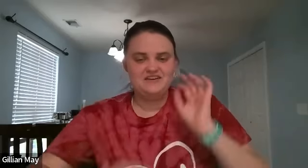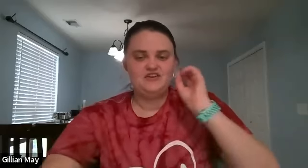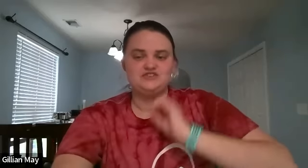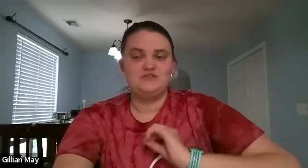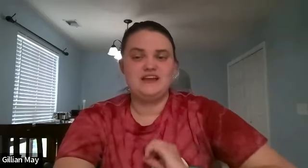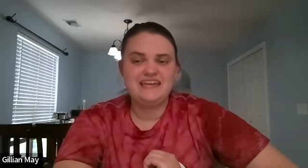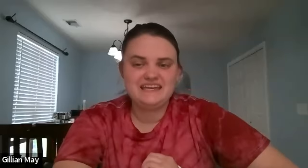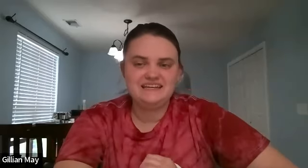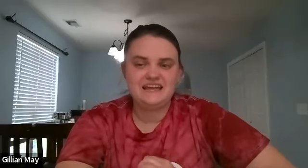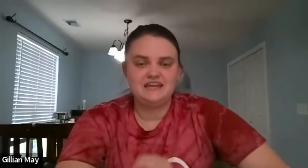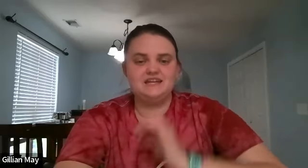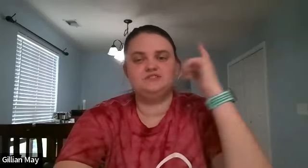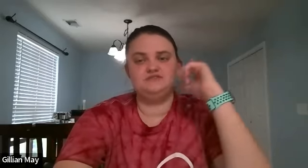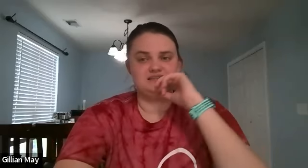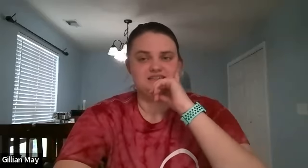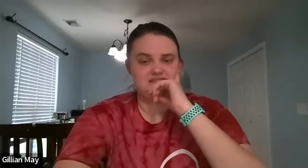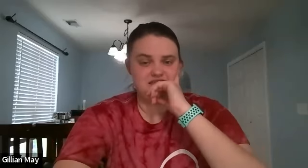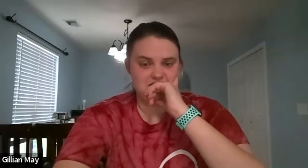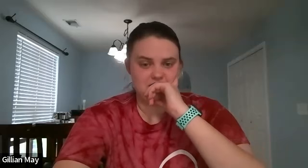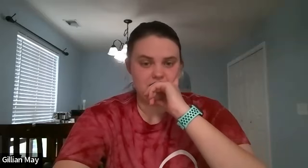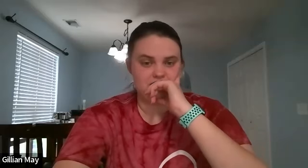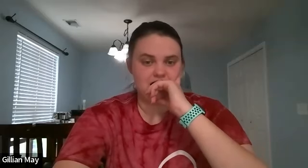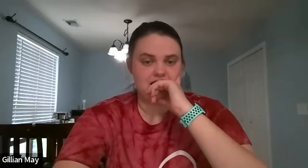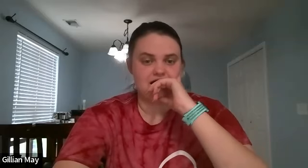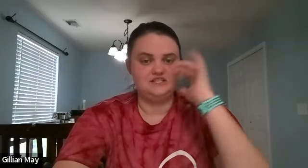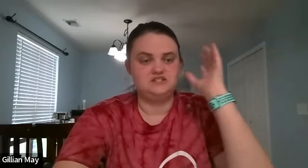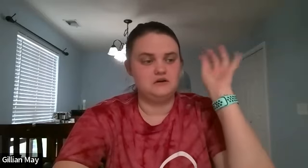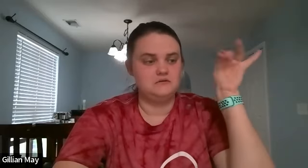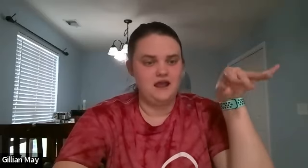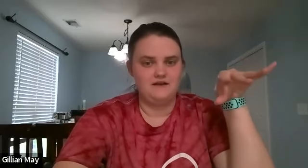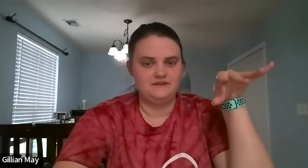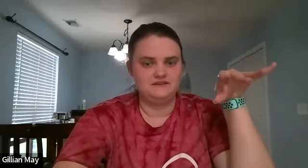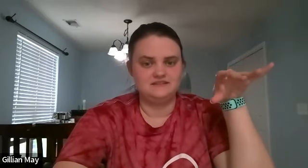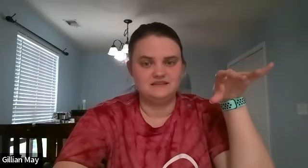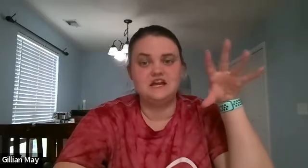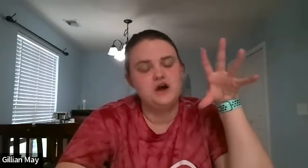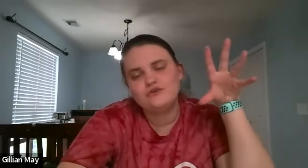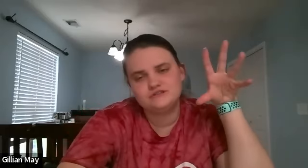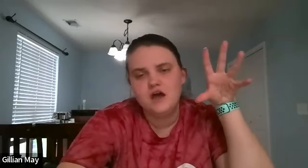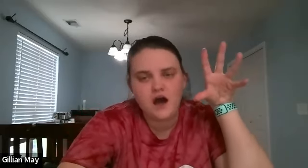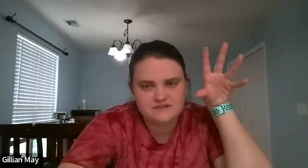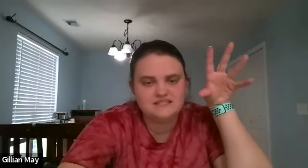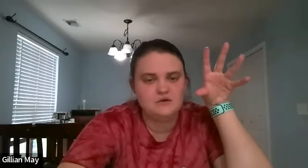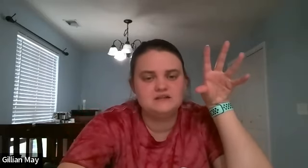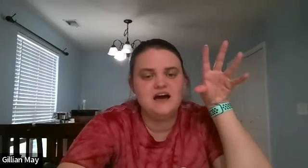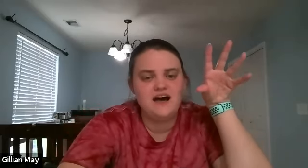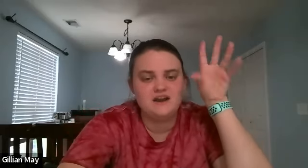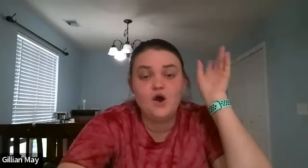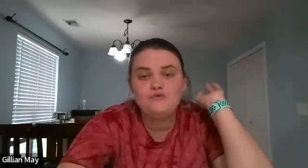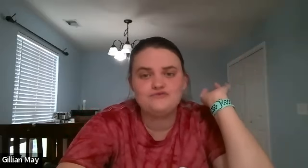so are there any animals you guys can think of that I don't have in this list? I know obviously there are a ton. Oh,